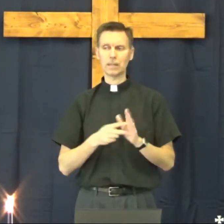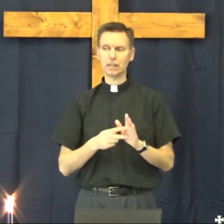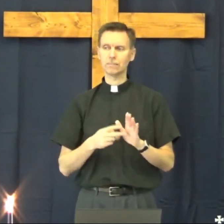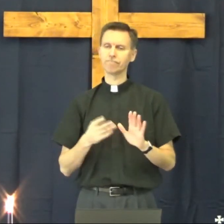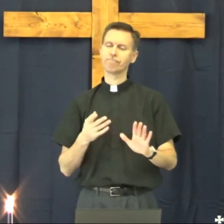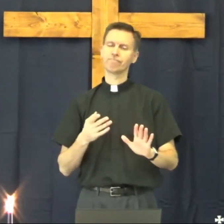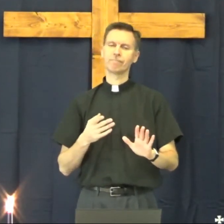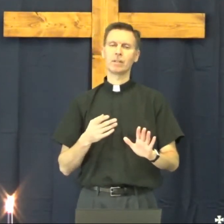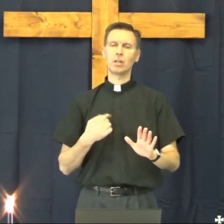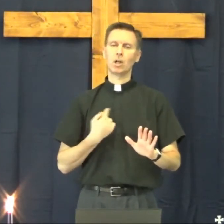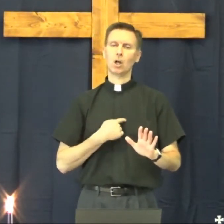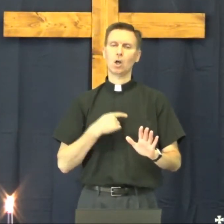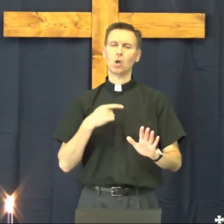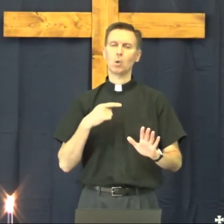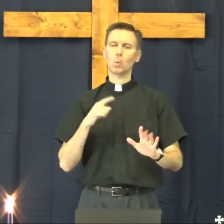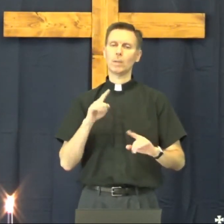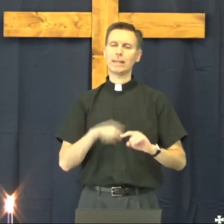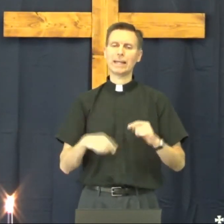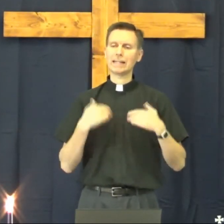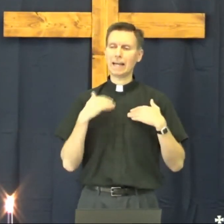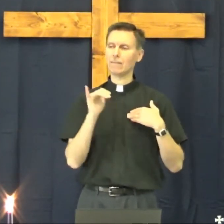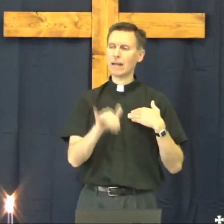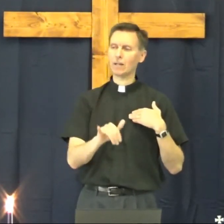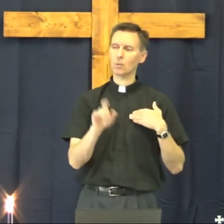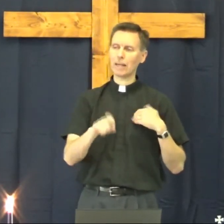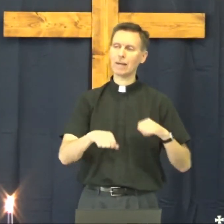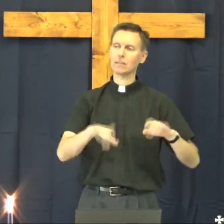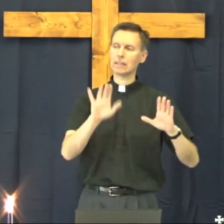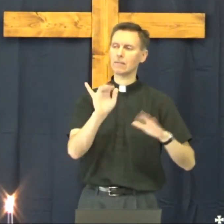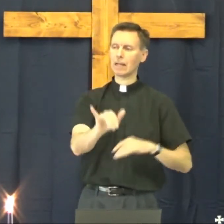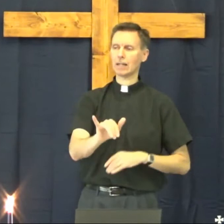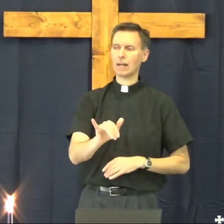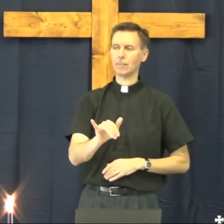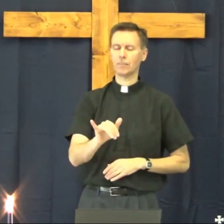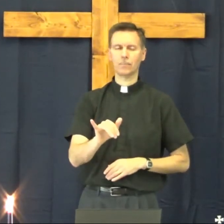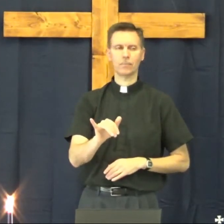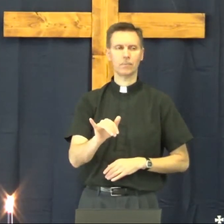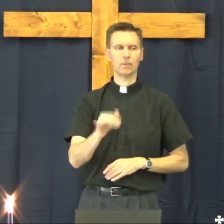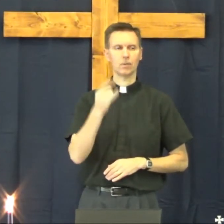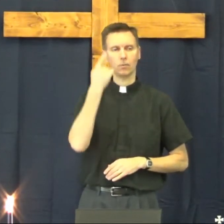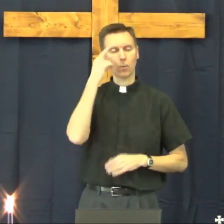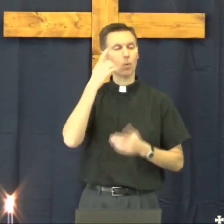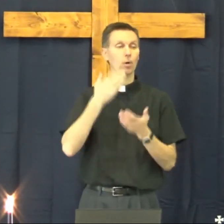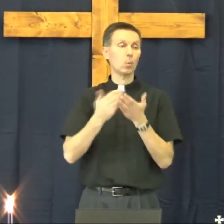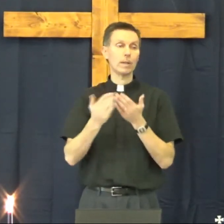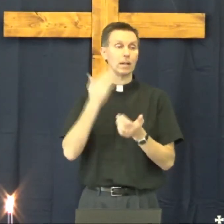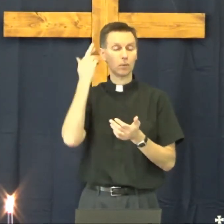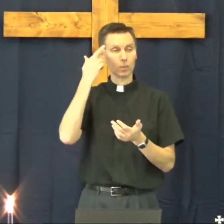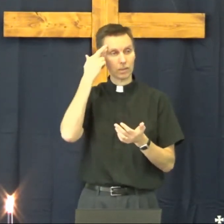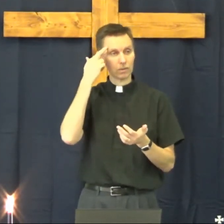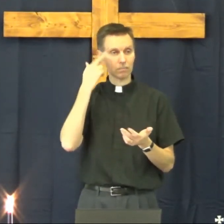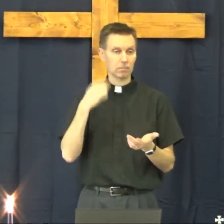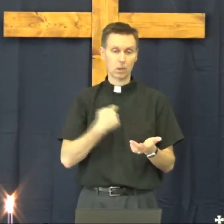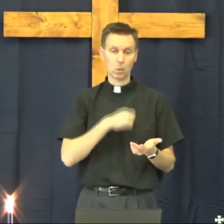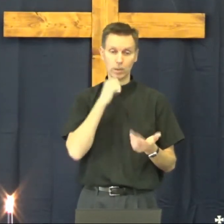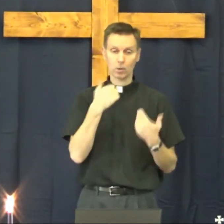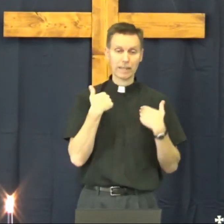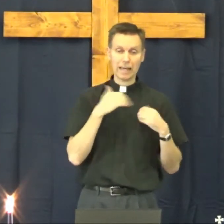meaning, oh, we can't have that. We have to give that up for whatever reason. No, we don't have